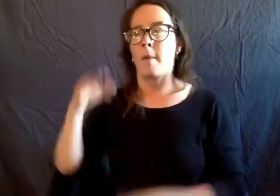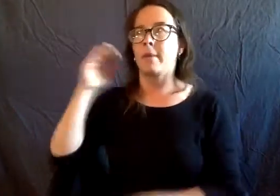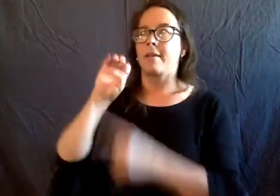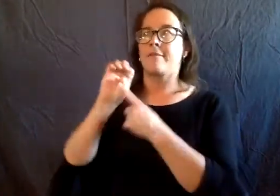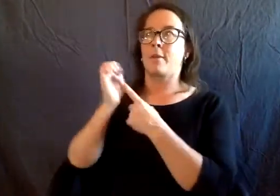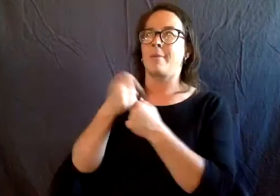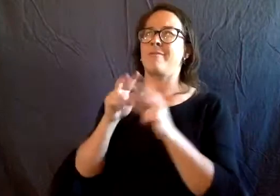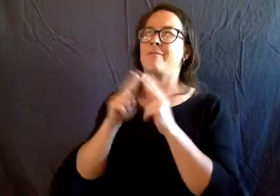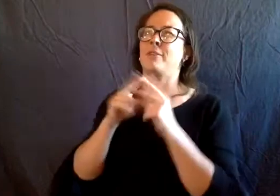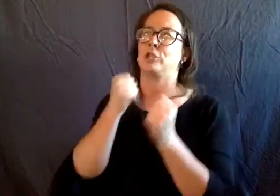and dominance focused.